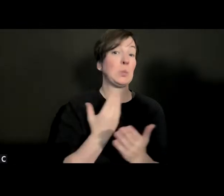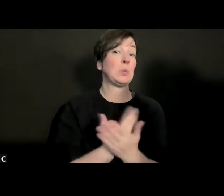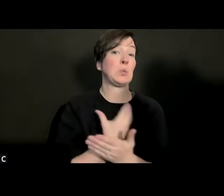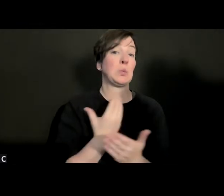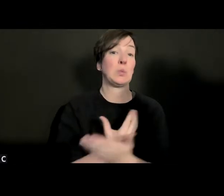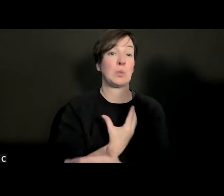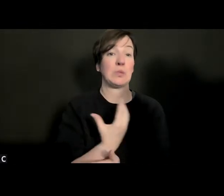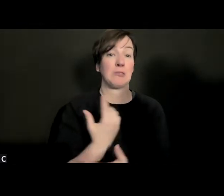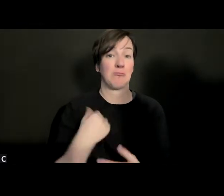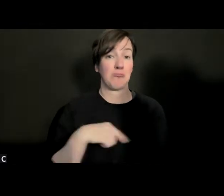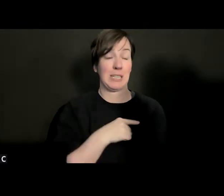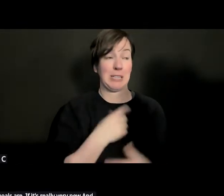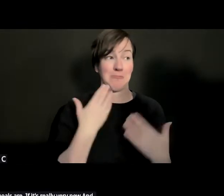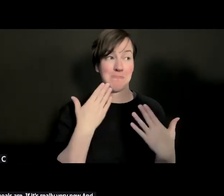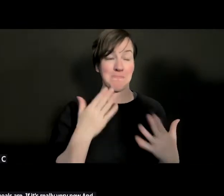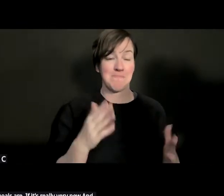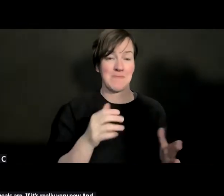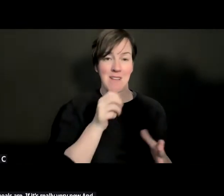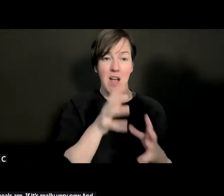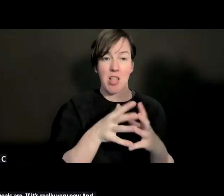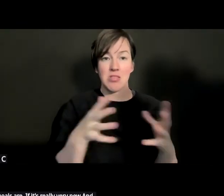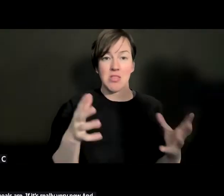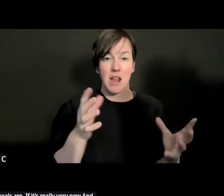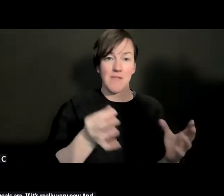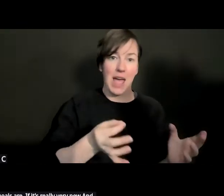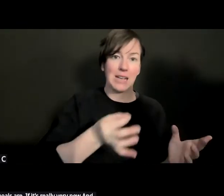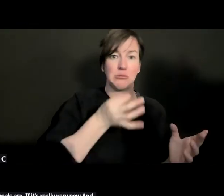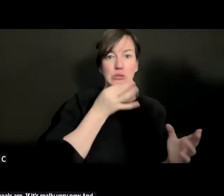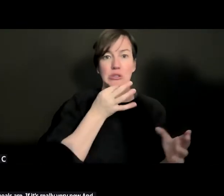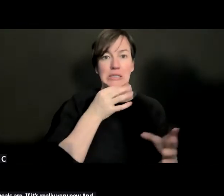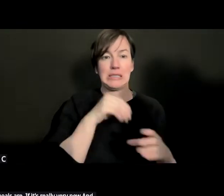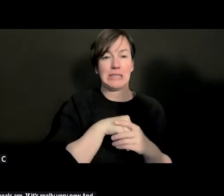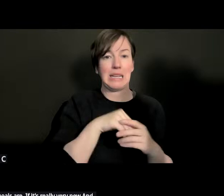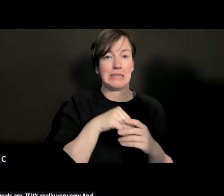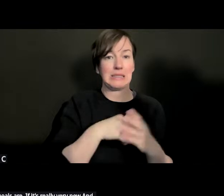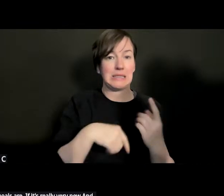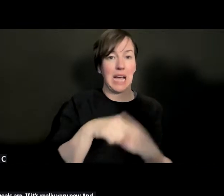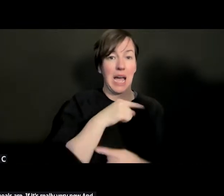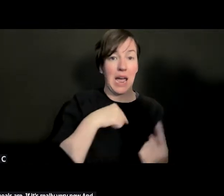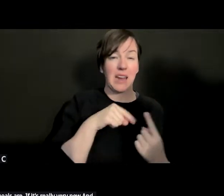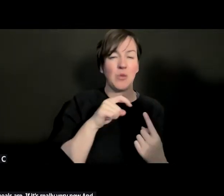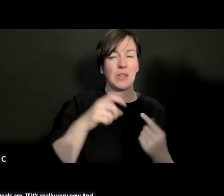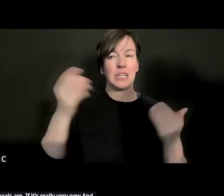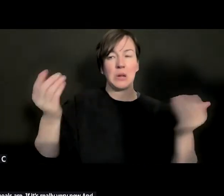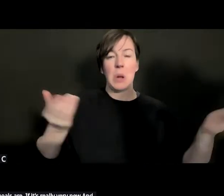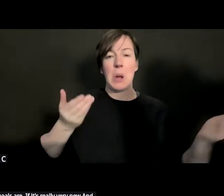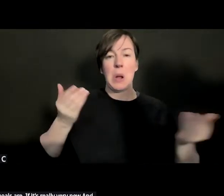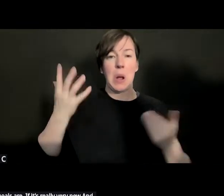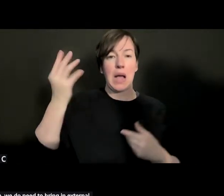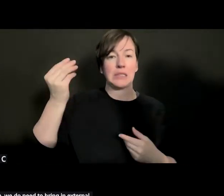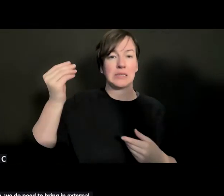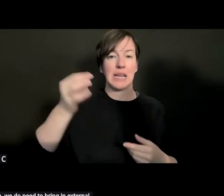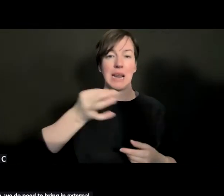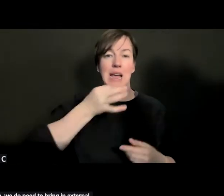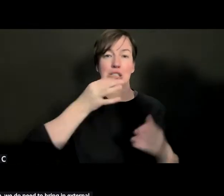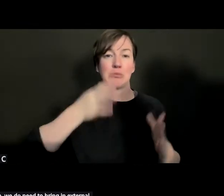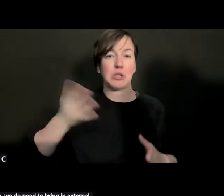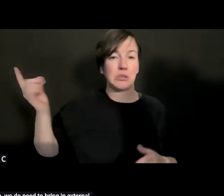and we don't have a lot of internal expertise, we do need to bring in external experts. But as